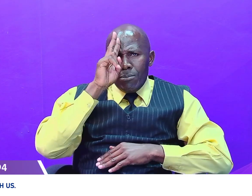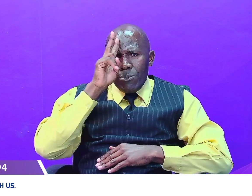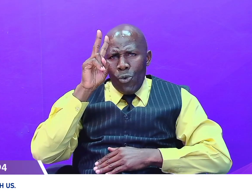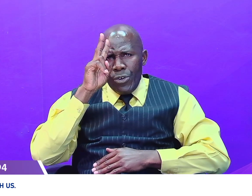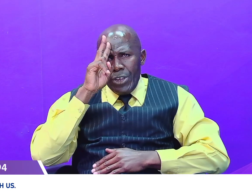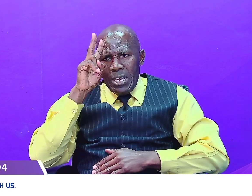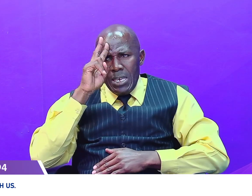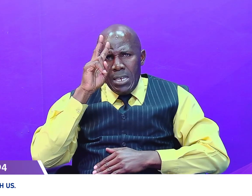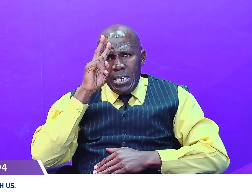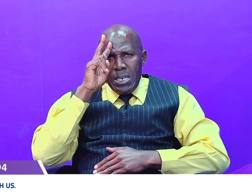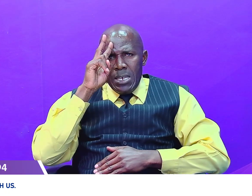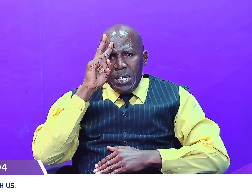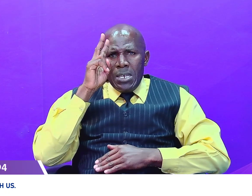interpreter Wanjangede.